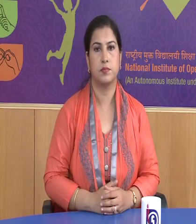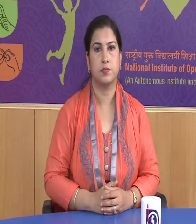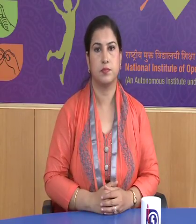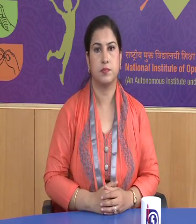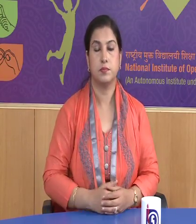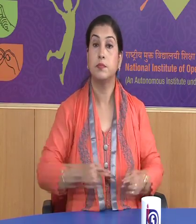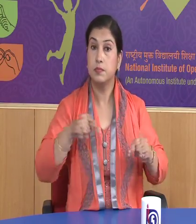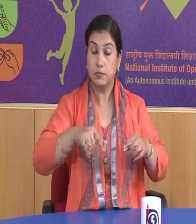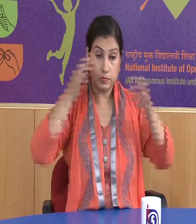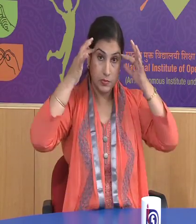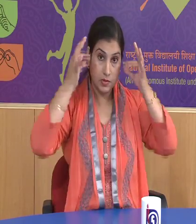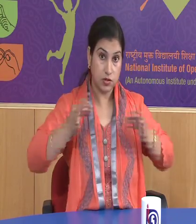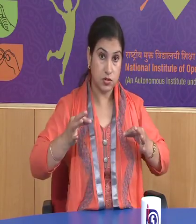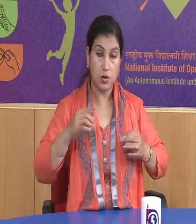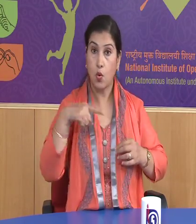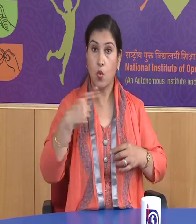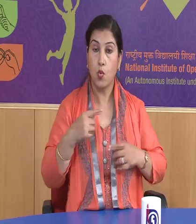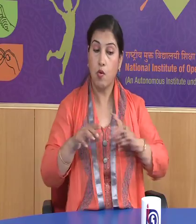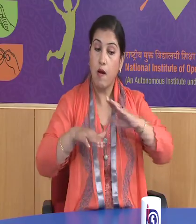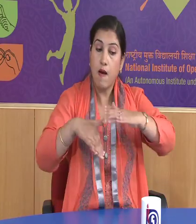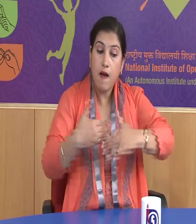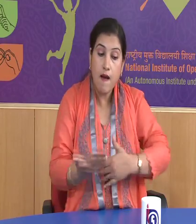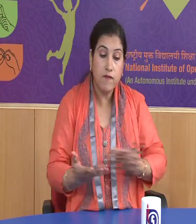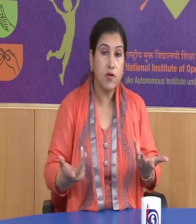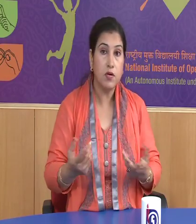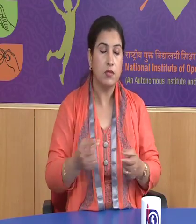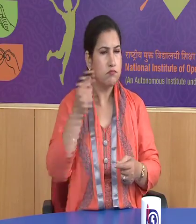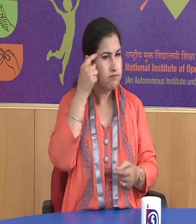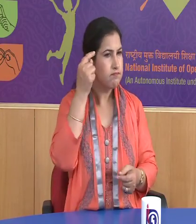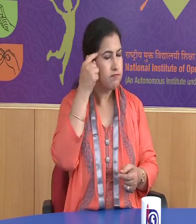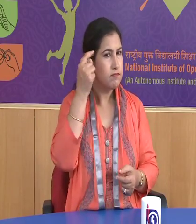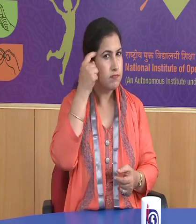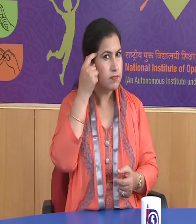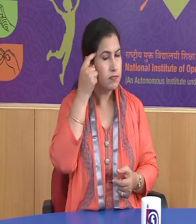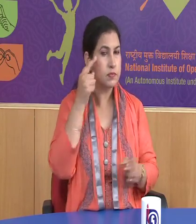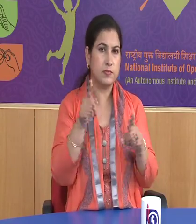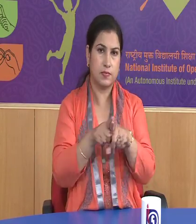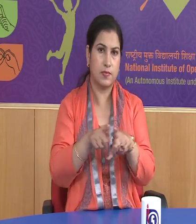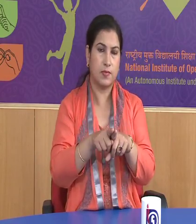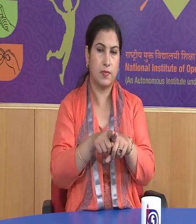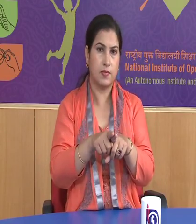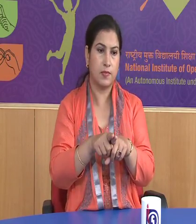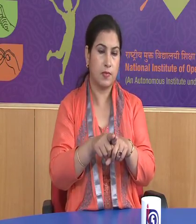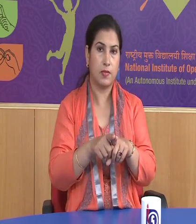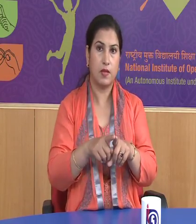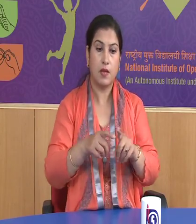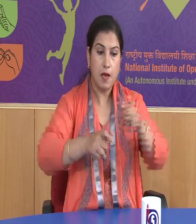The decisions are made after thinking about the welfare of not one